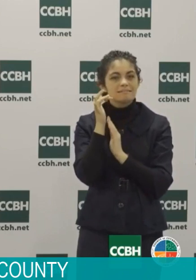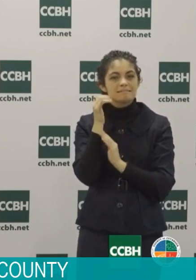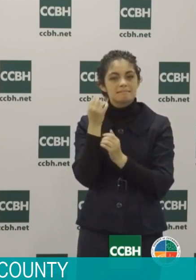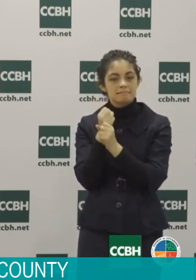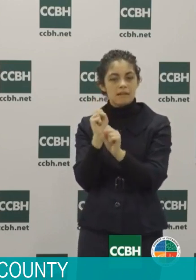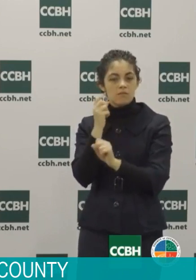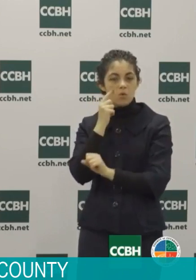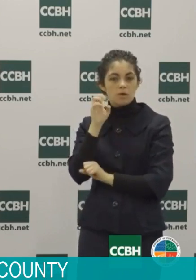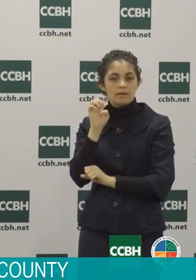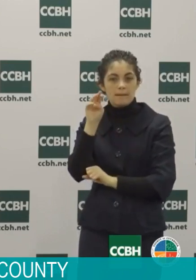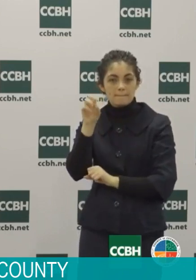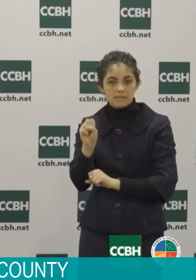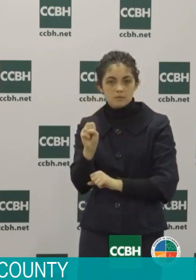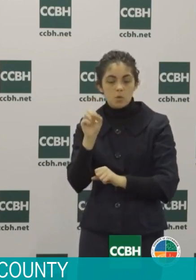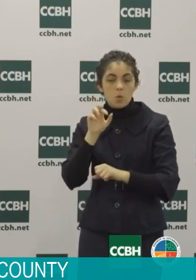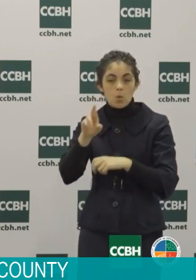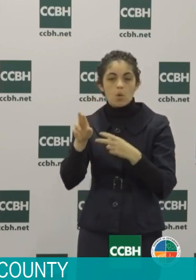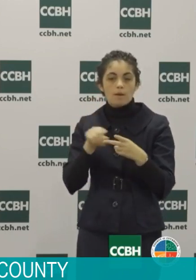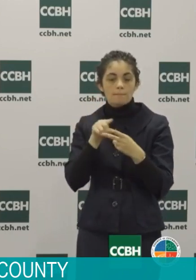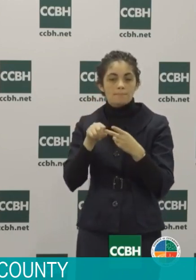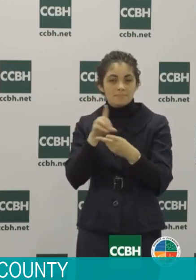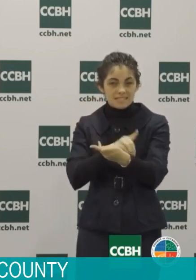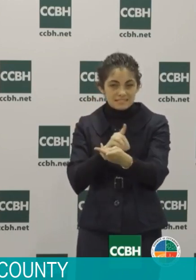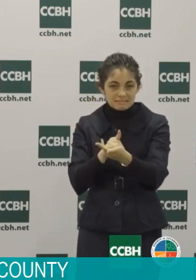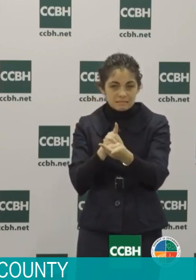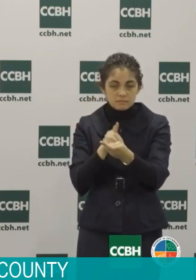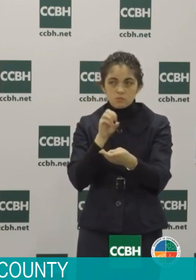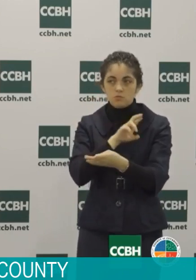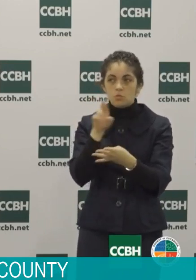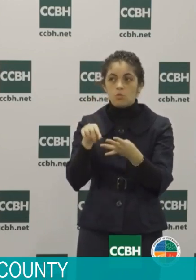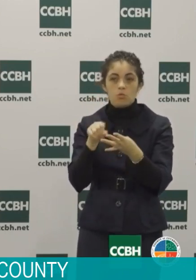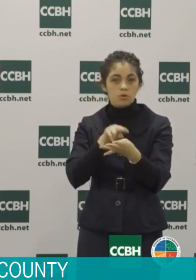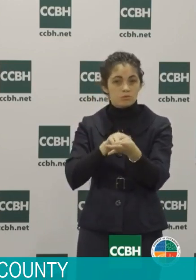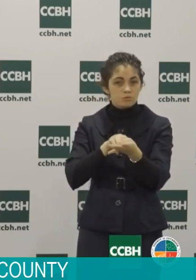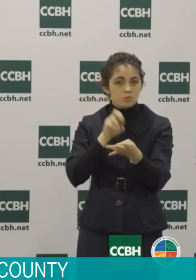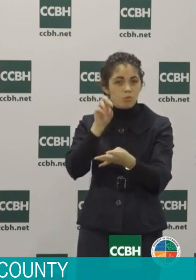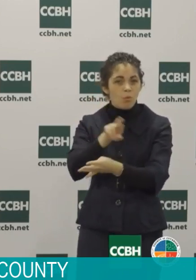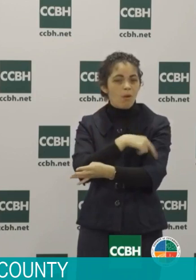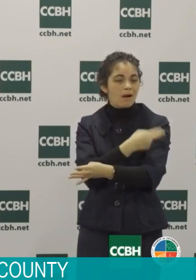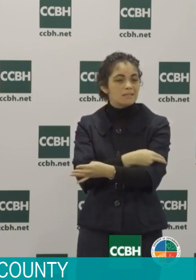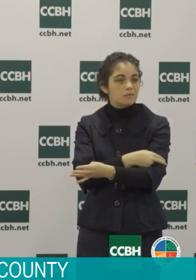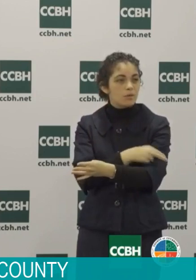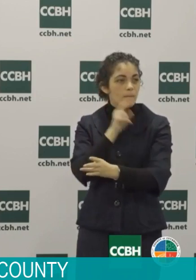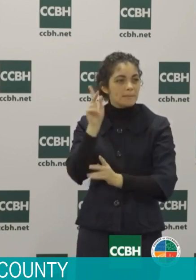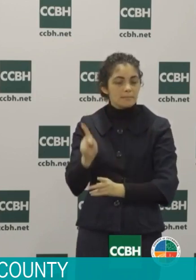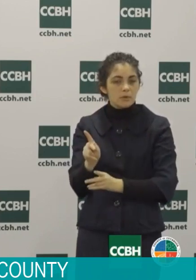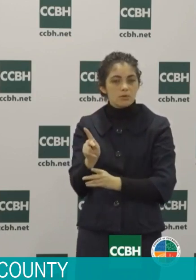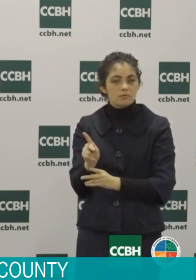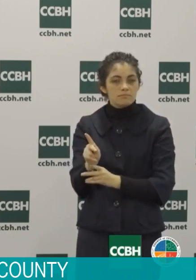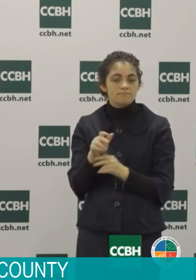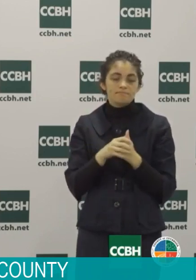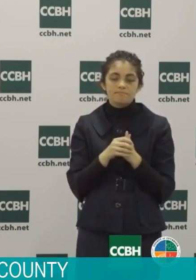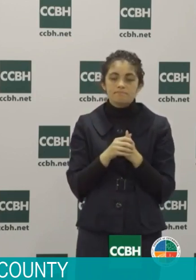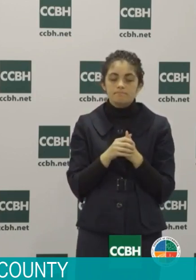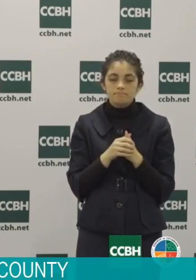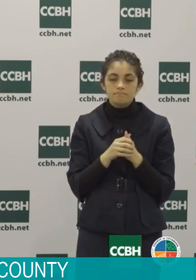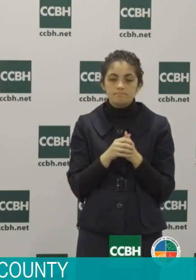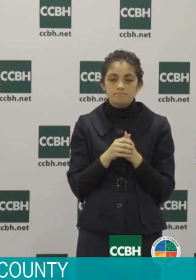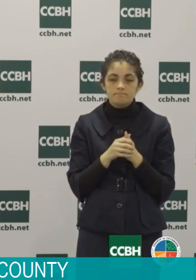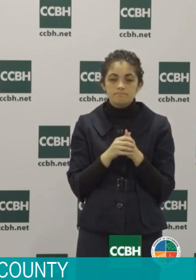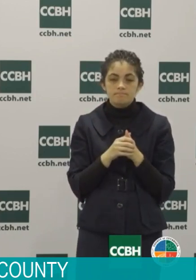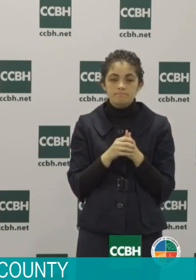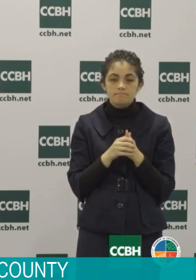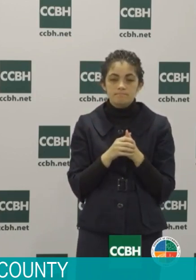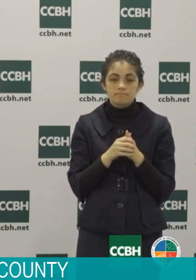for EMS. They need to be made available for our hospital workers, other healthcare workers, long-term care facilities that need them